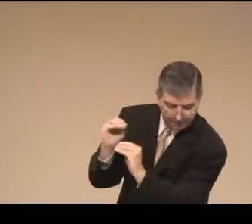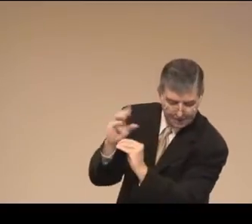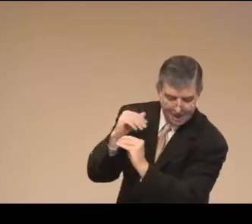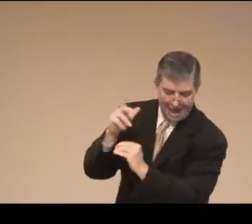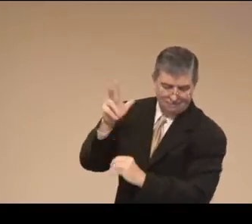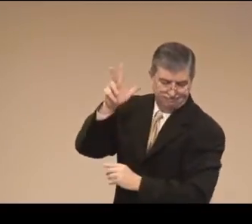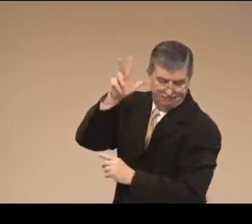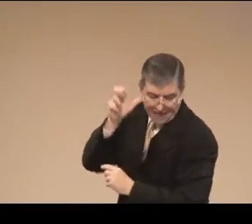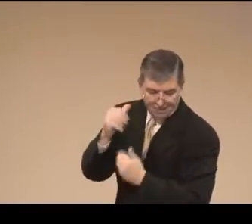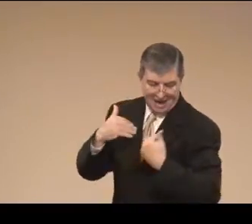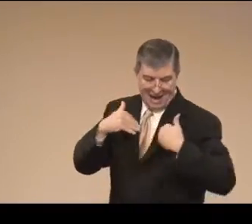That Gideon,